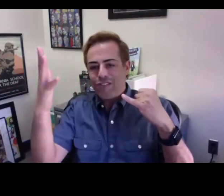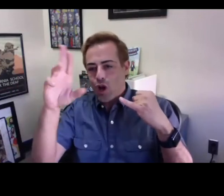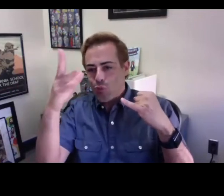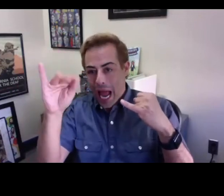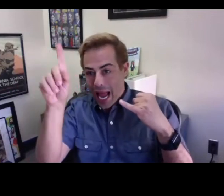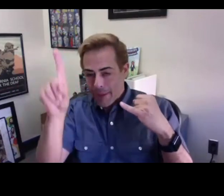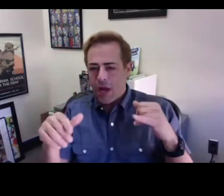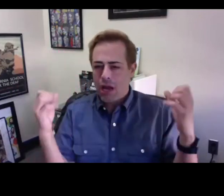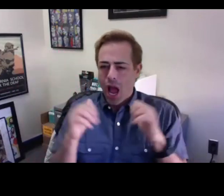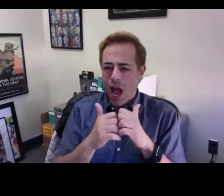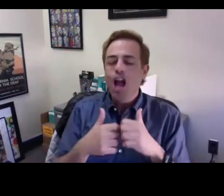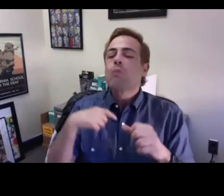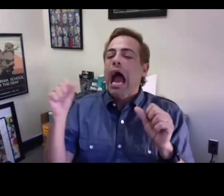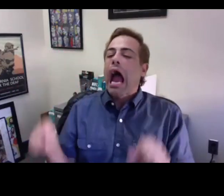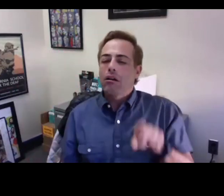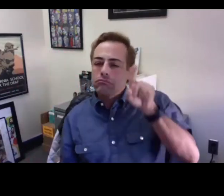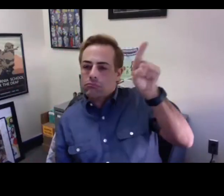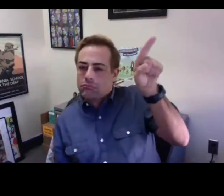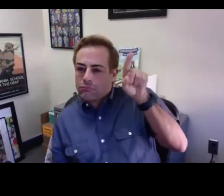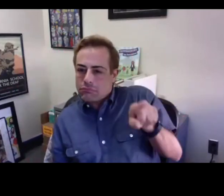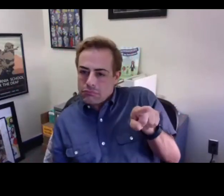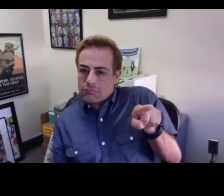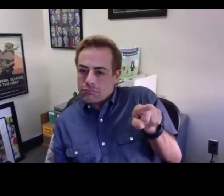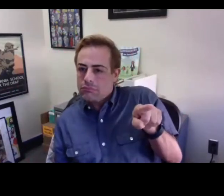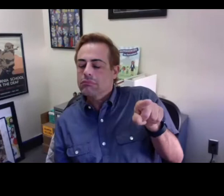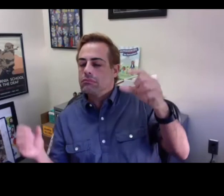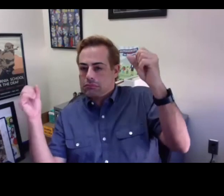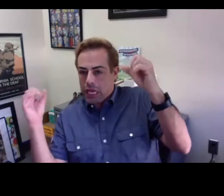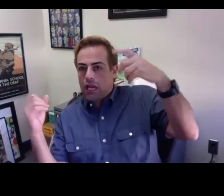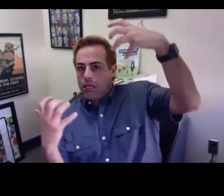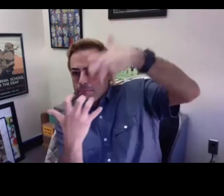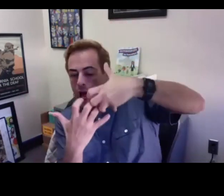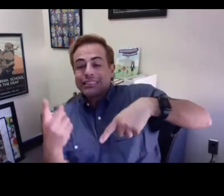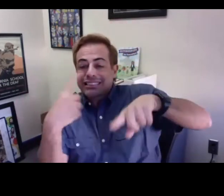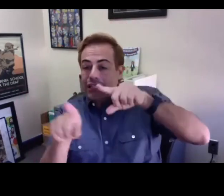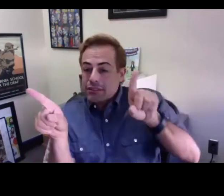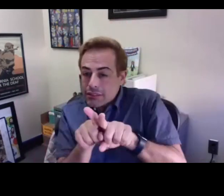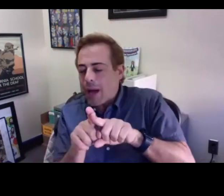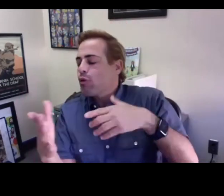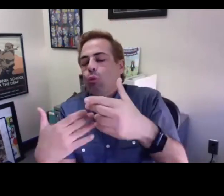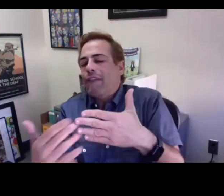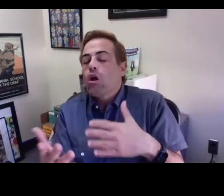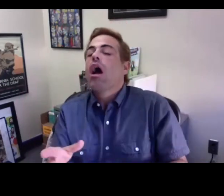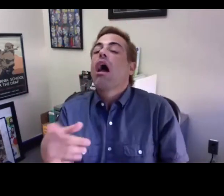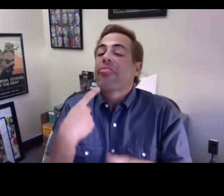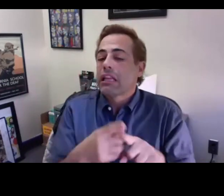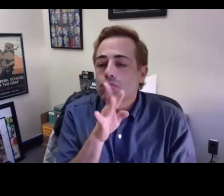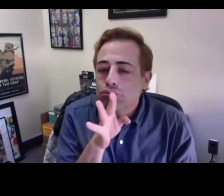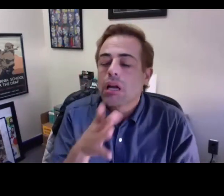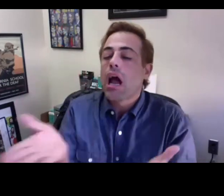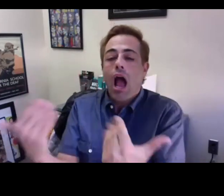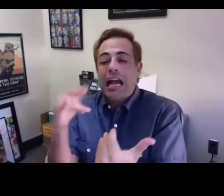We use the last maybe syllable of a word to kind of match, so we have to point that out, and